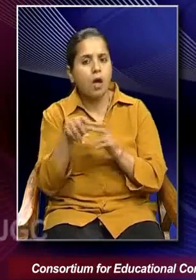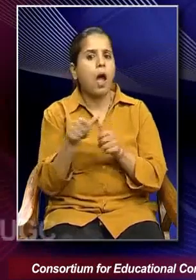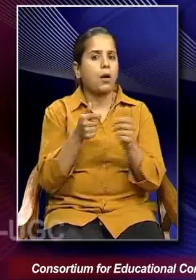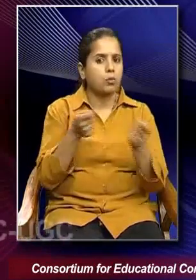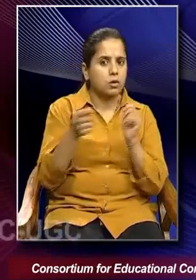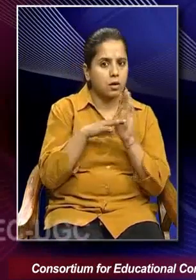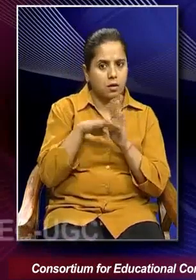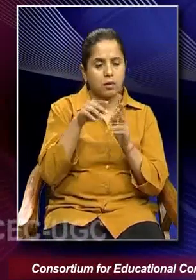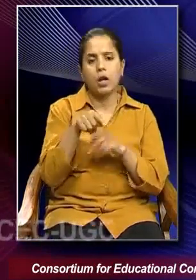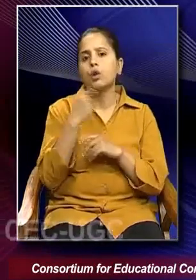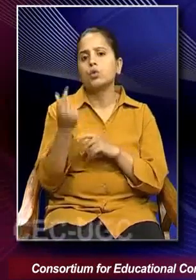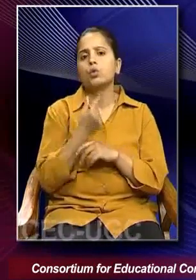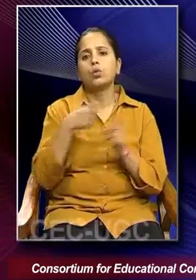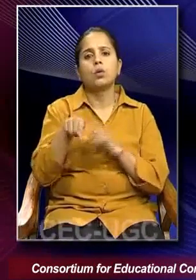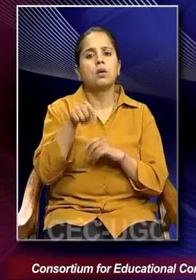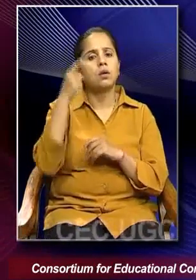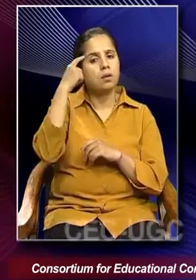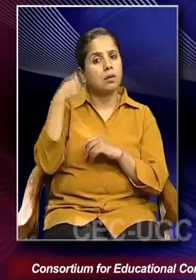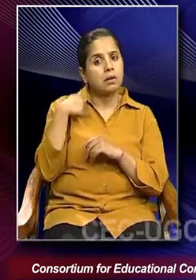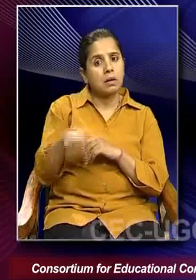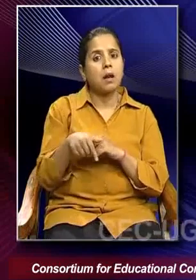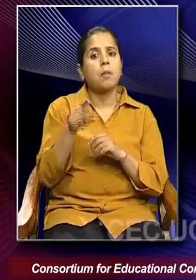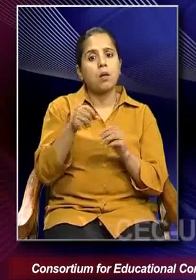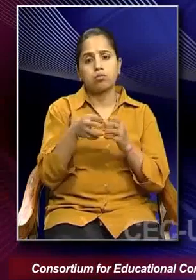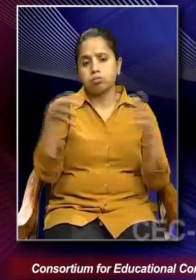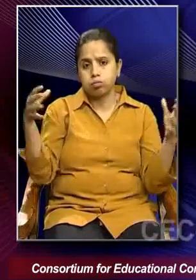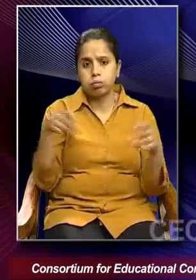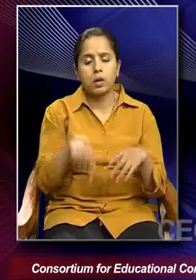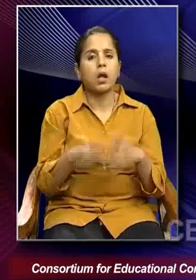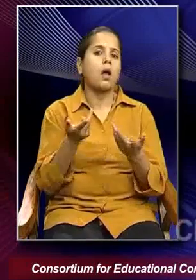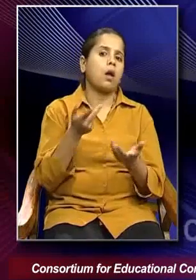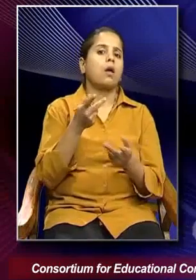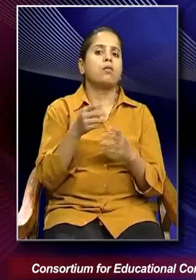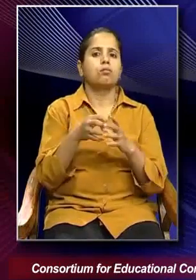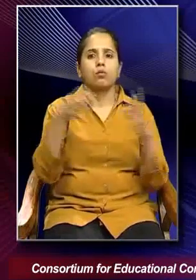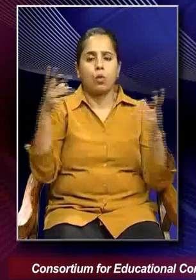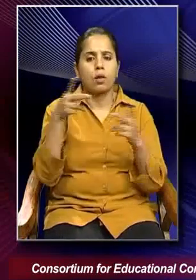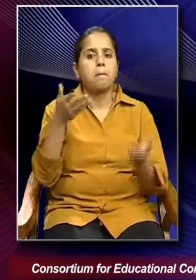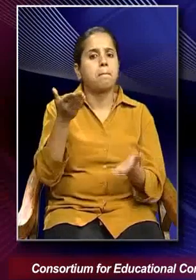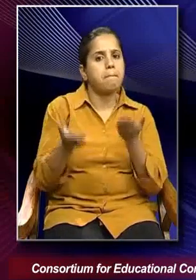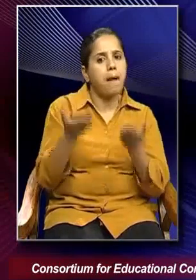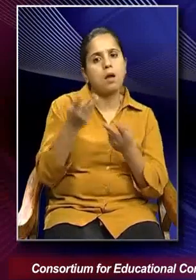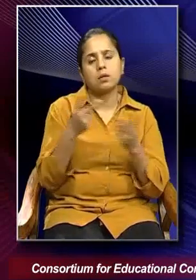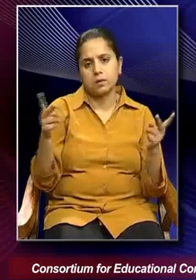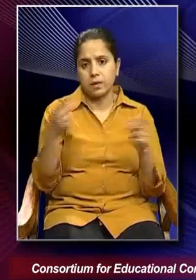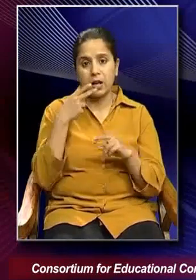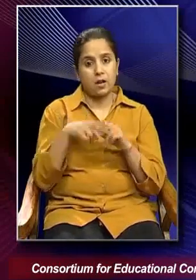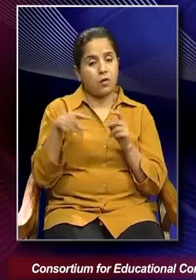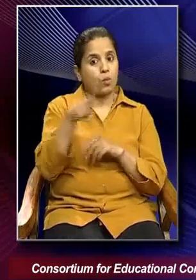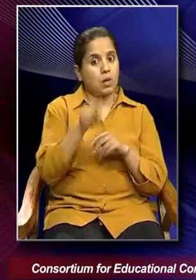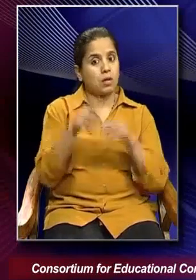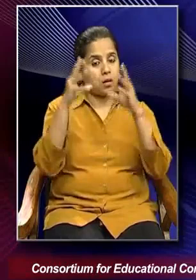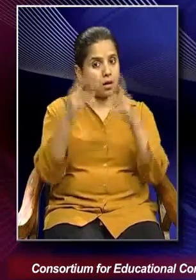is using the estimation of migration through the growth balance difference. So basically that if you have to